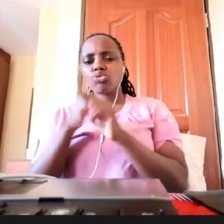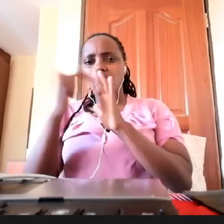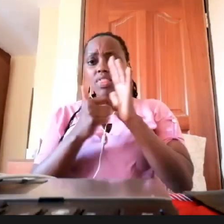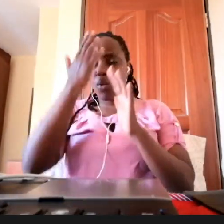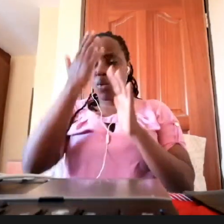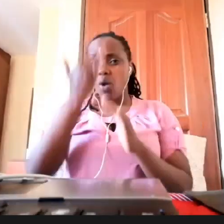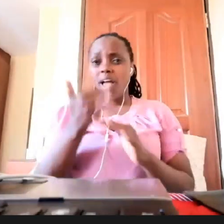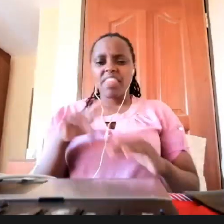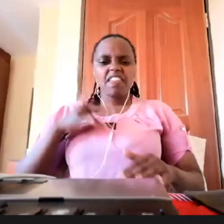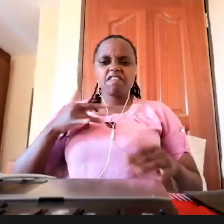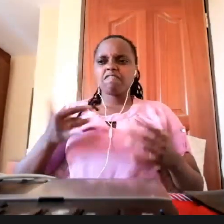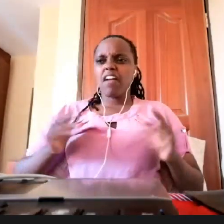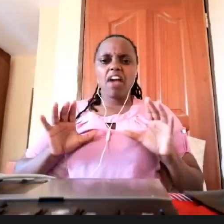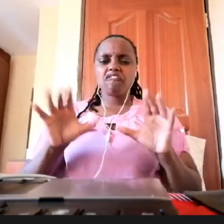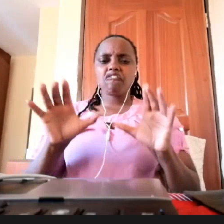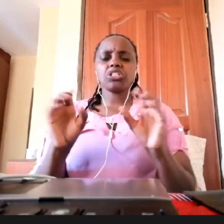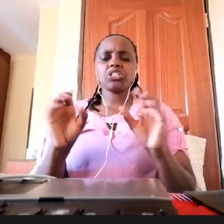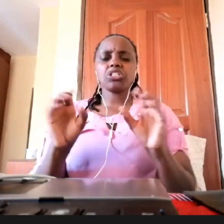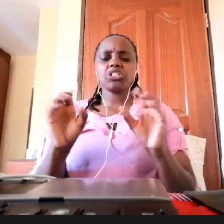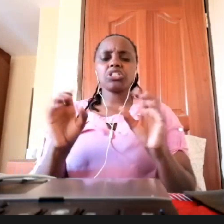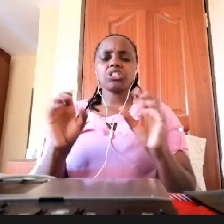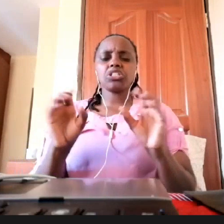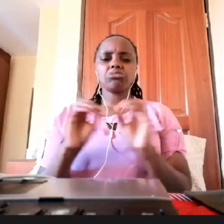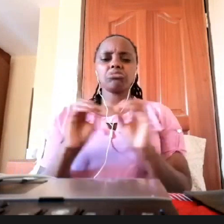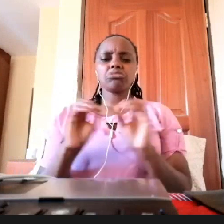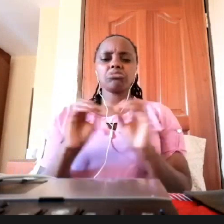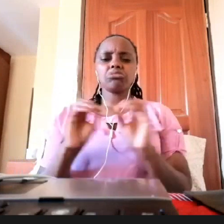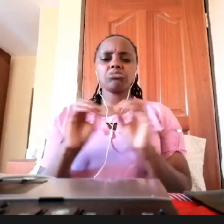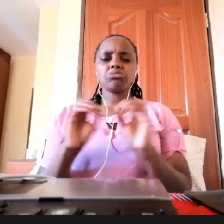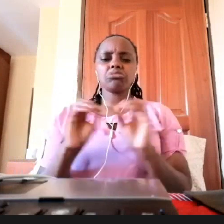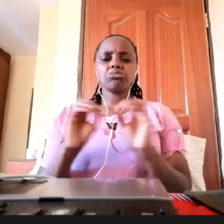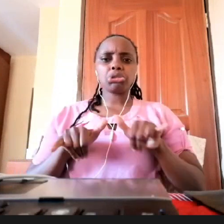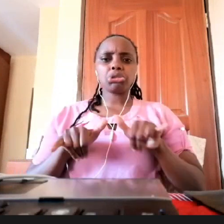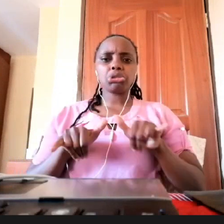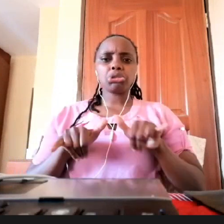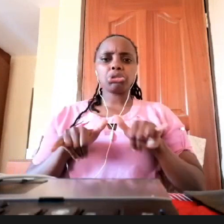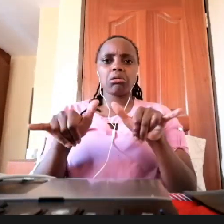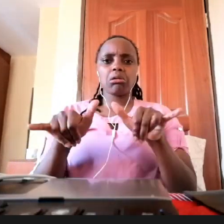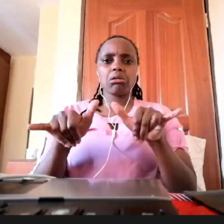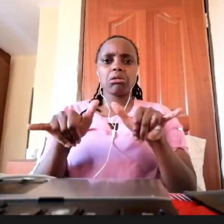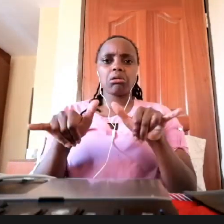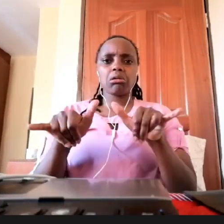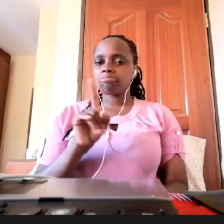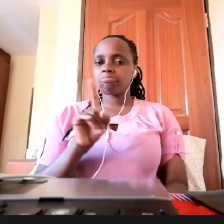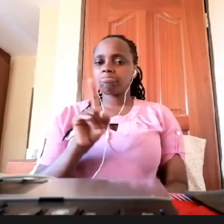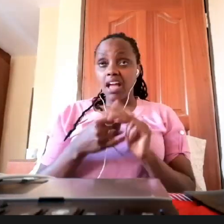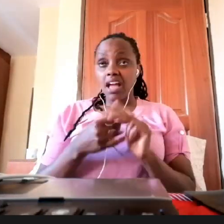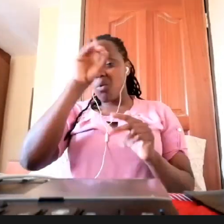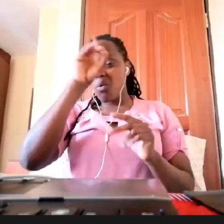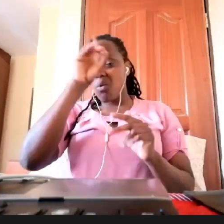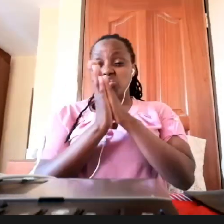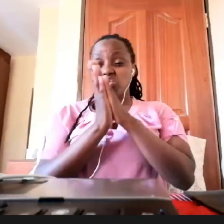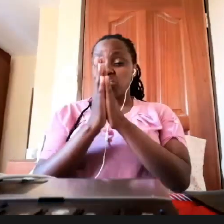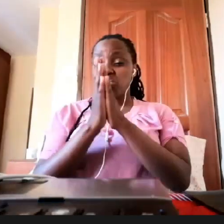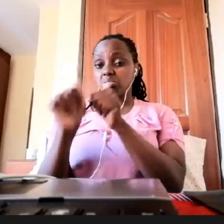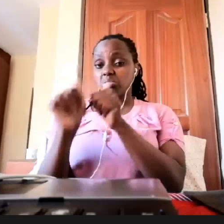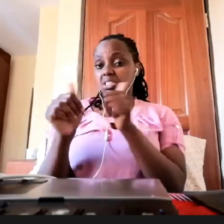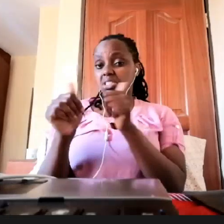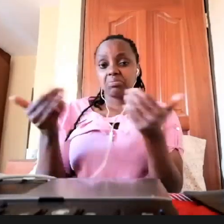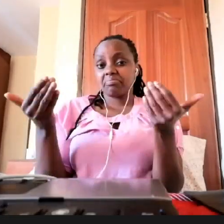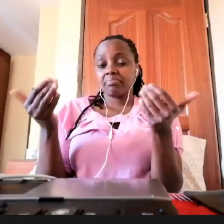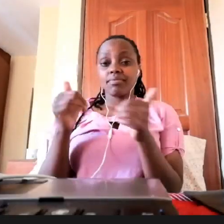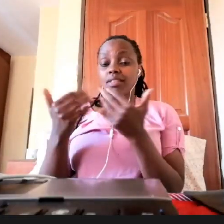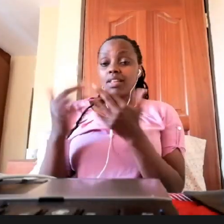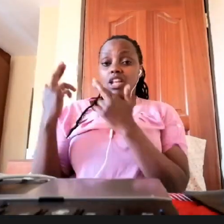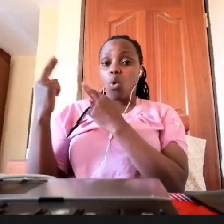that they didn't feel put upon to stay and start creating stories. They were, in the hope